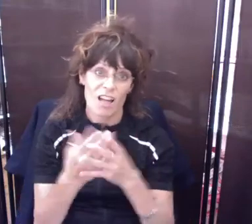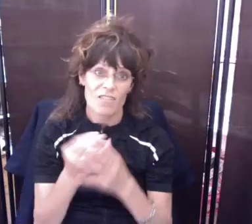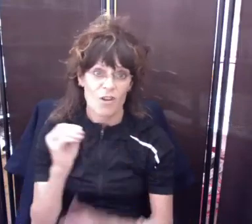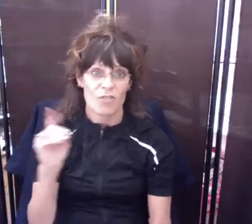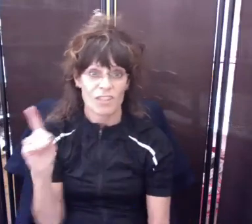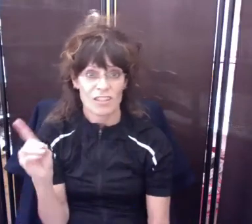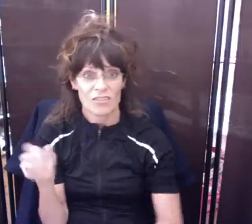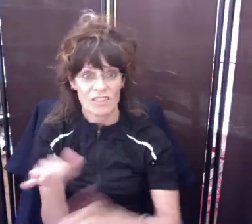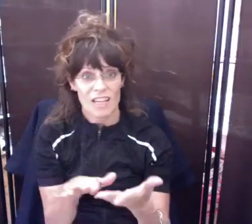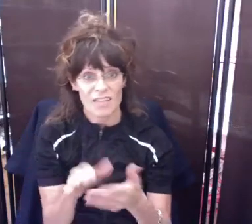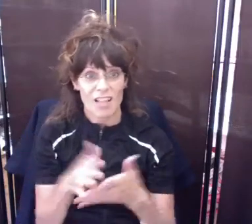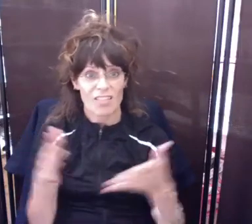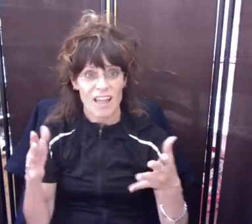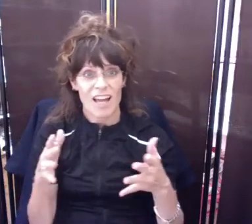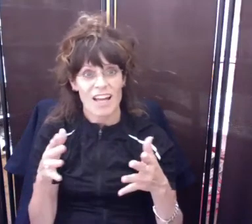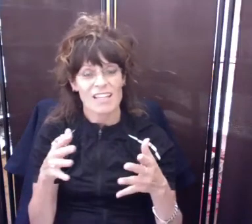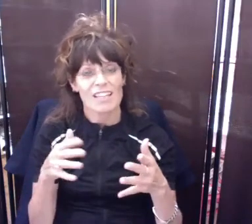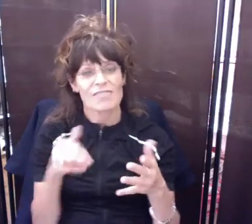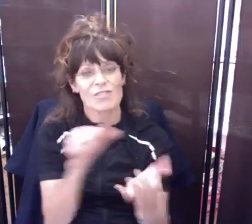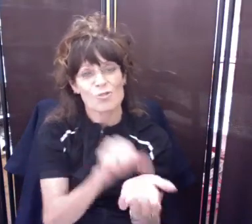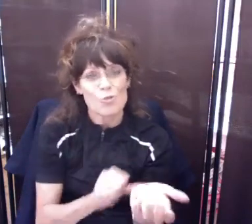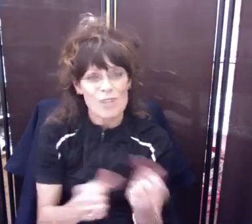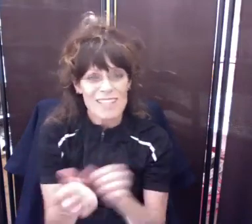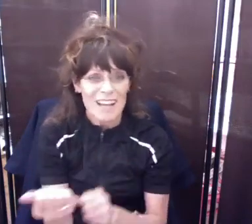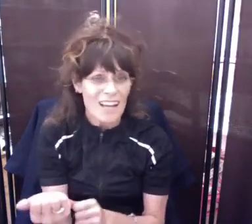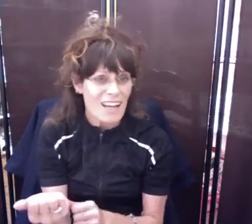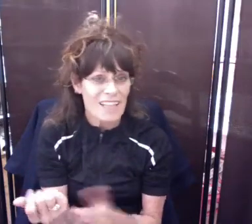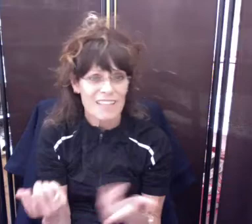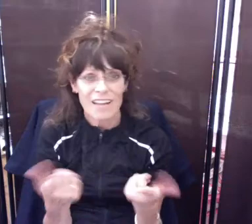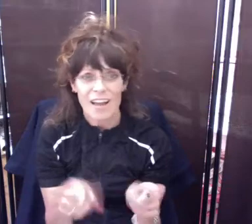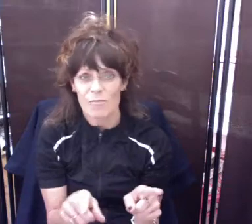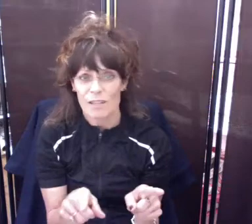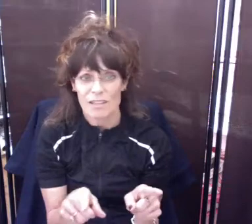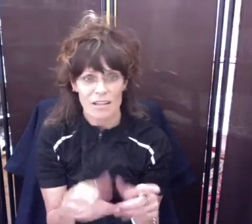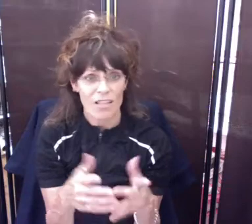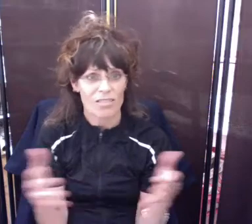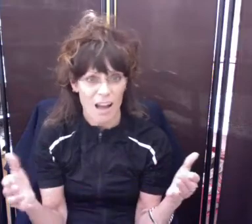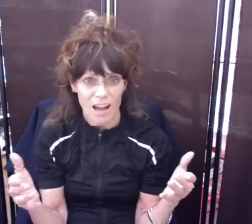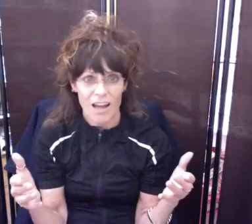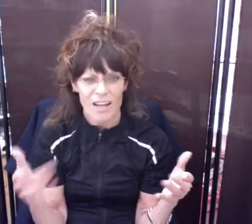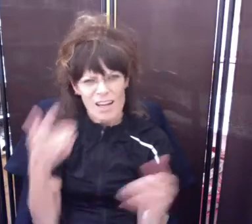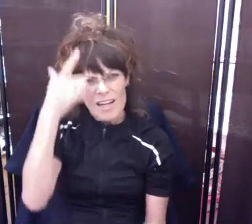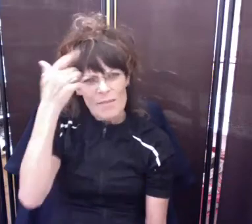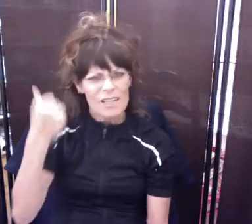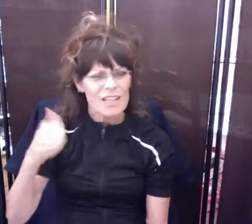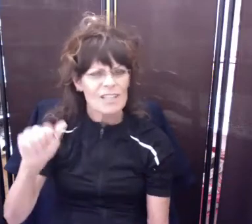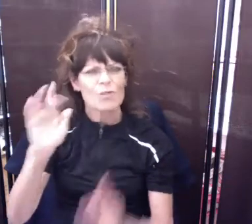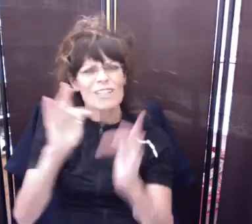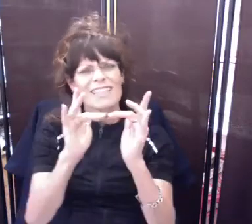a lot of suicide. It has ticked up like crazy. And I believe it's because we're disconnected from each other. Some of us dig